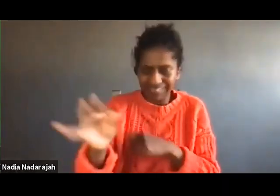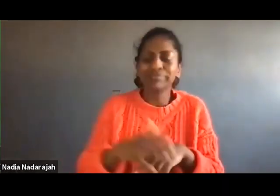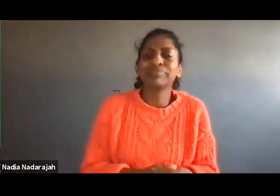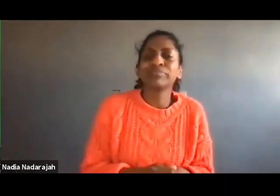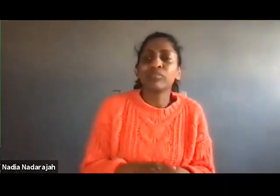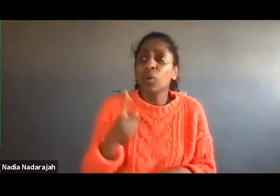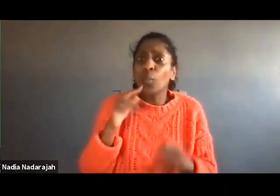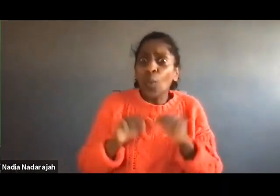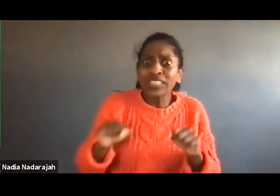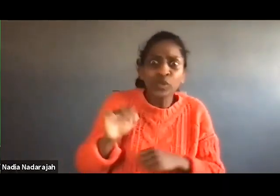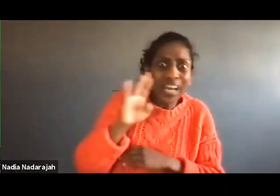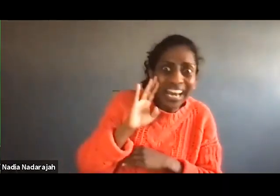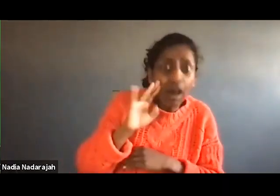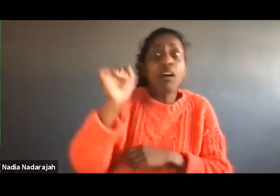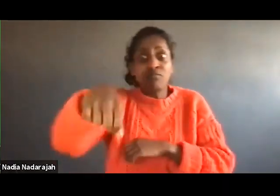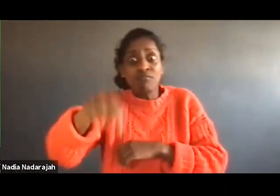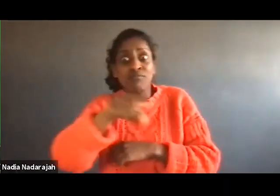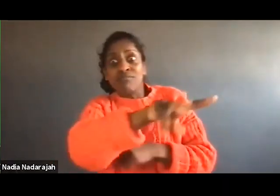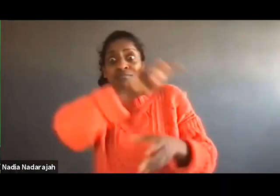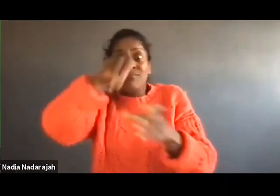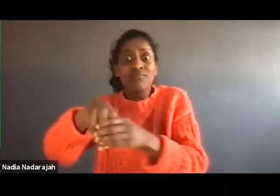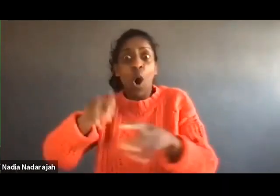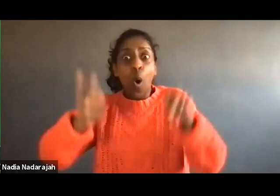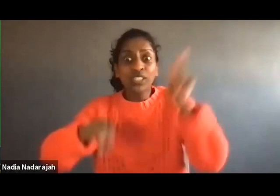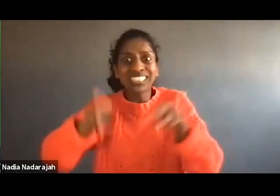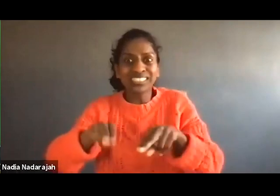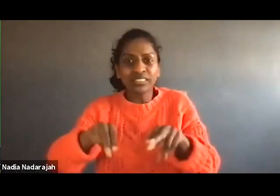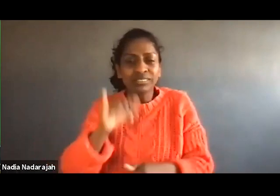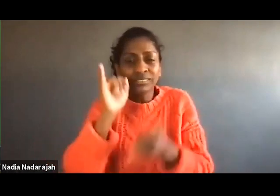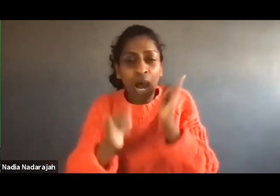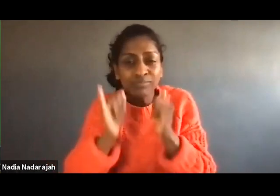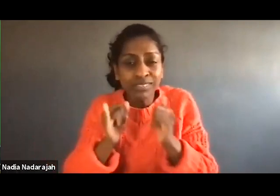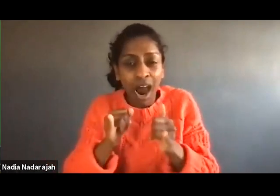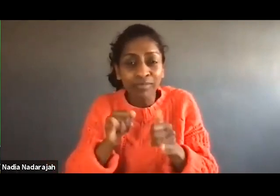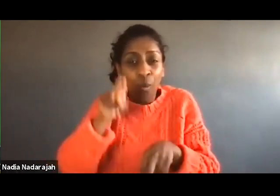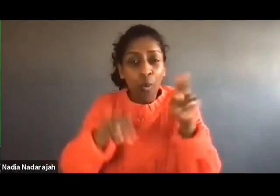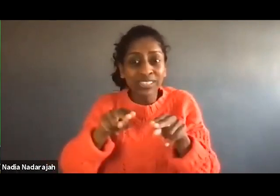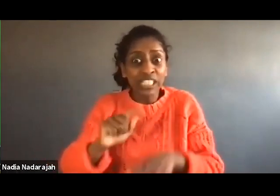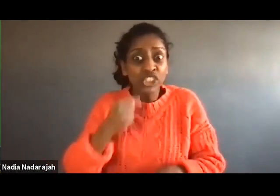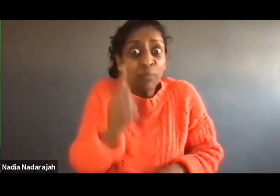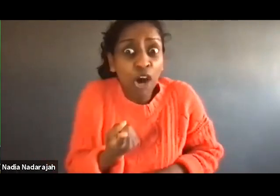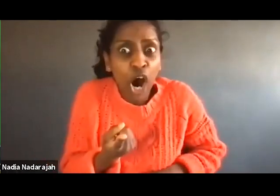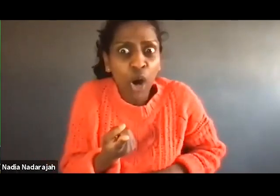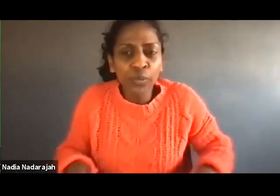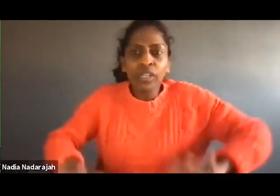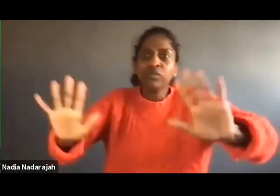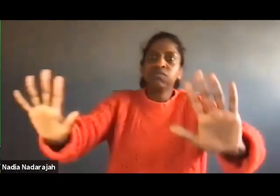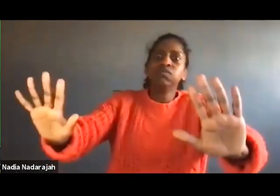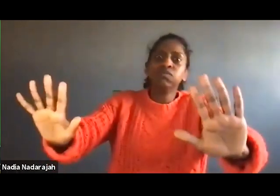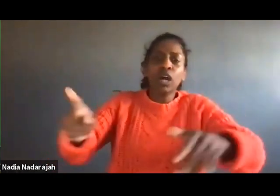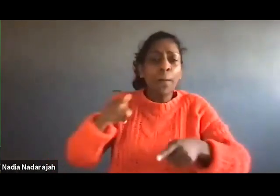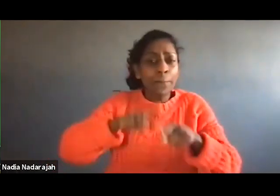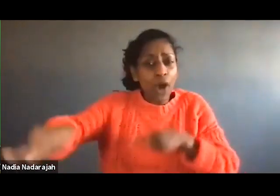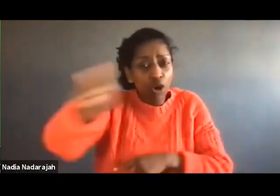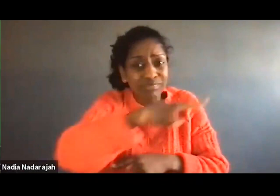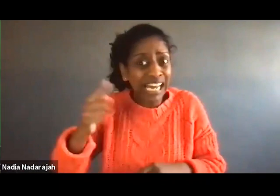an advert for an audition, and then when I'm waiting to be successful for that audition,